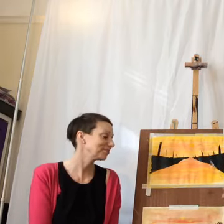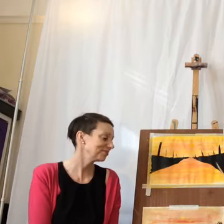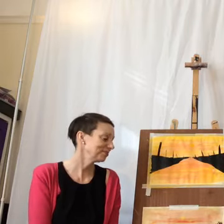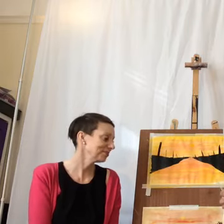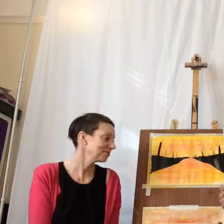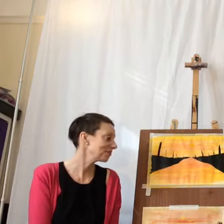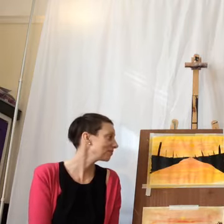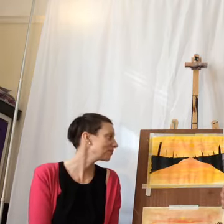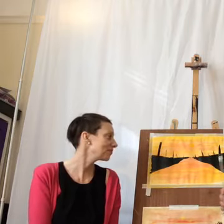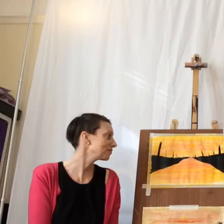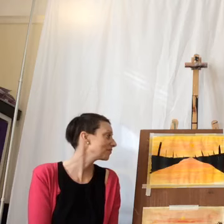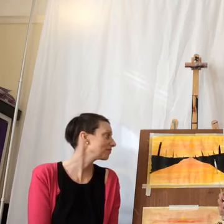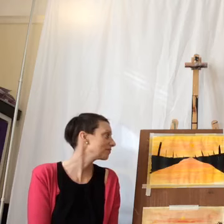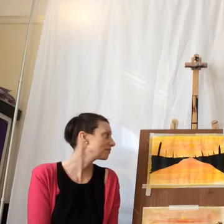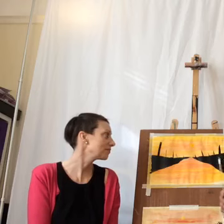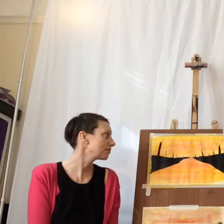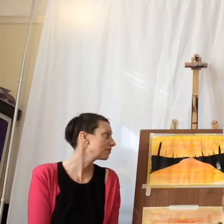sun.